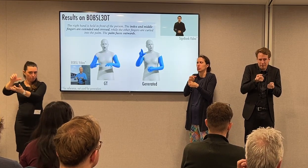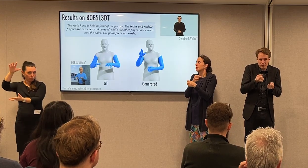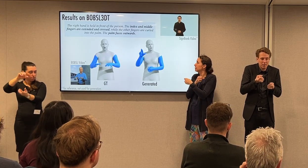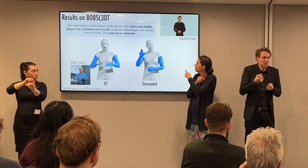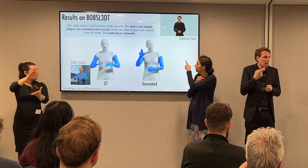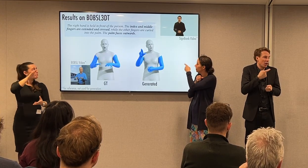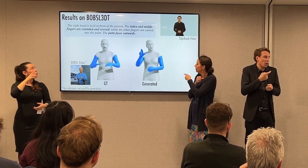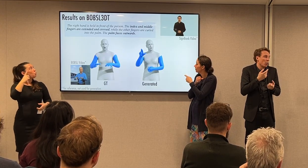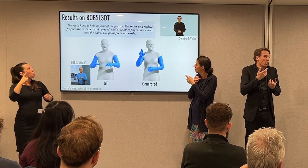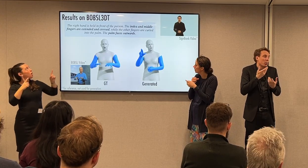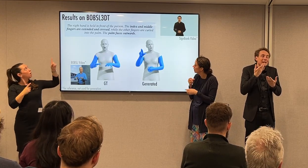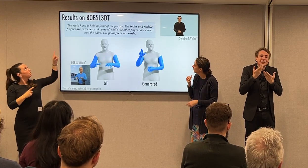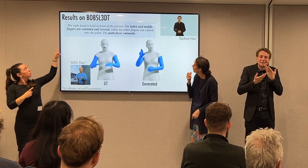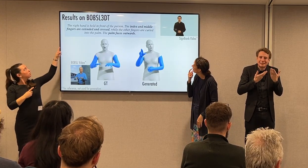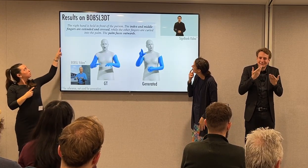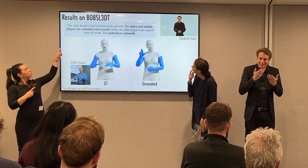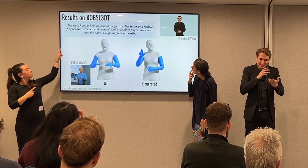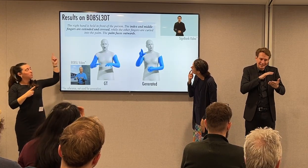text is,